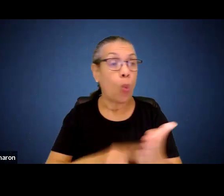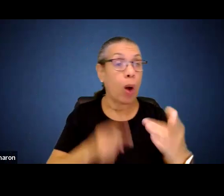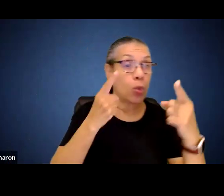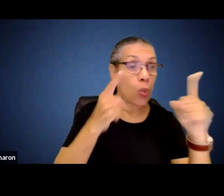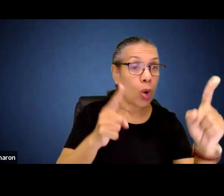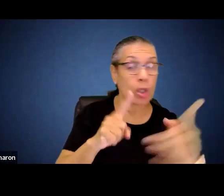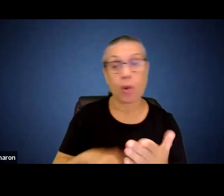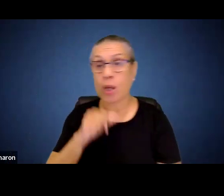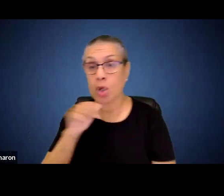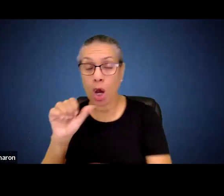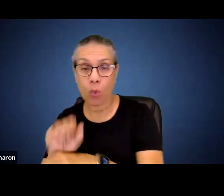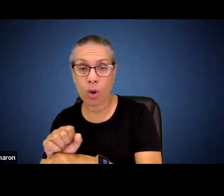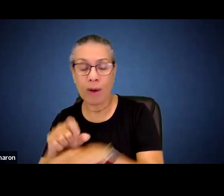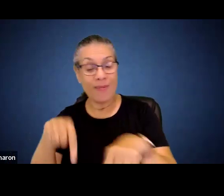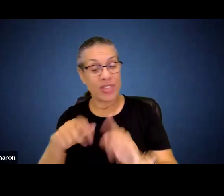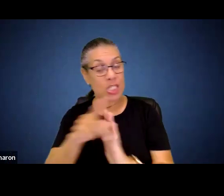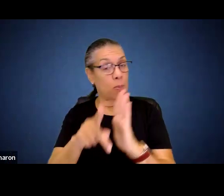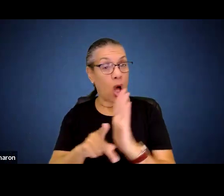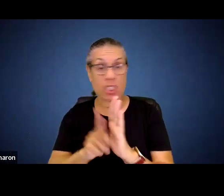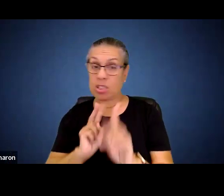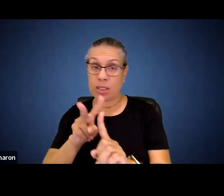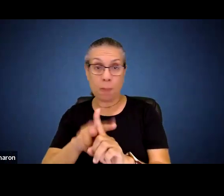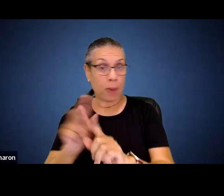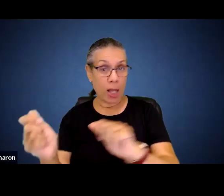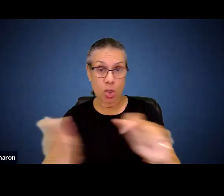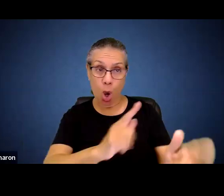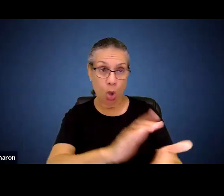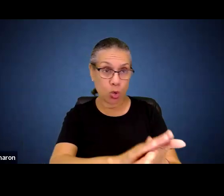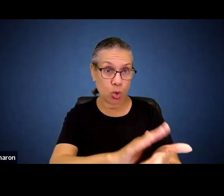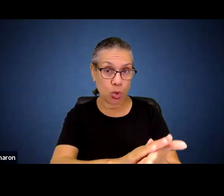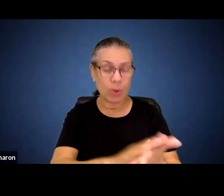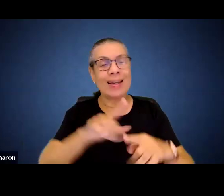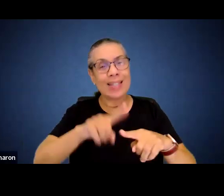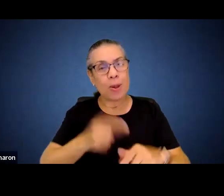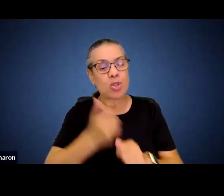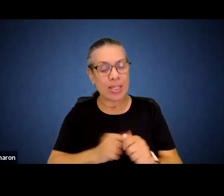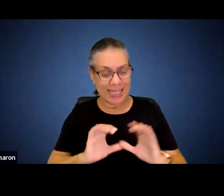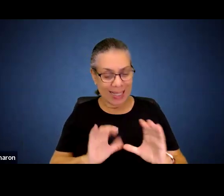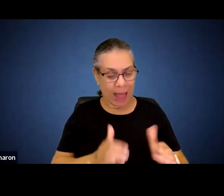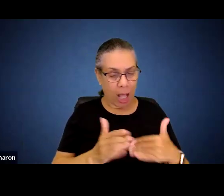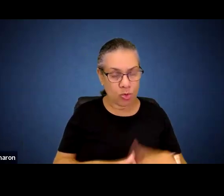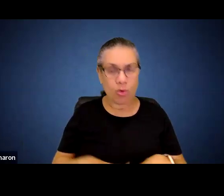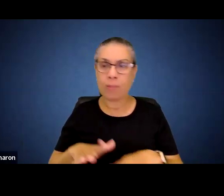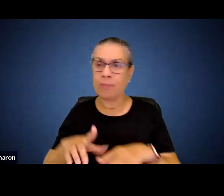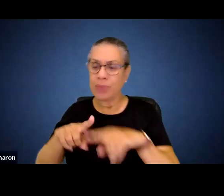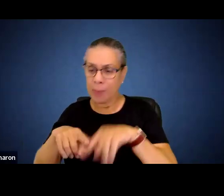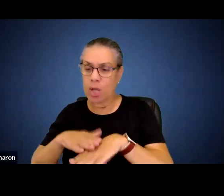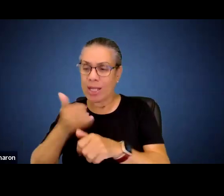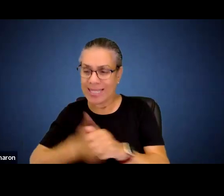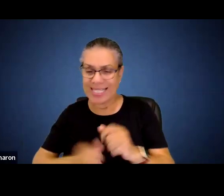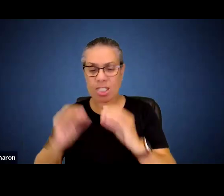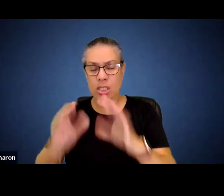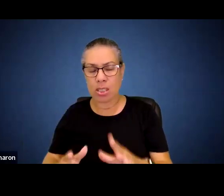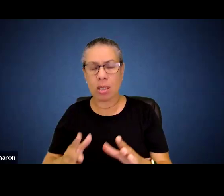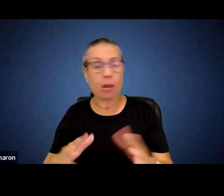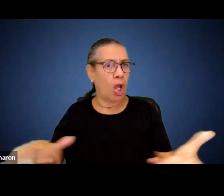conversations with young people, this policy is not followed across all schools in the district and is instead a classroom by classroom, teacher by teacher experience. This causes confusion